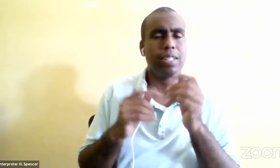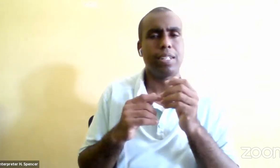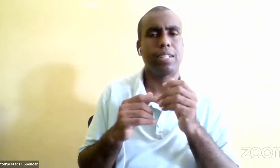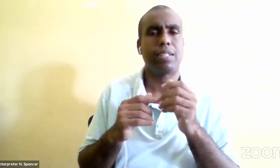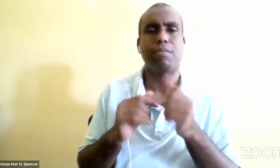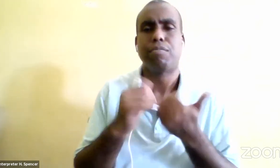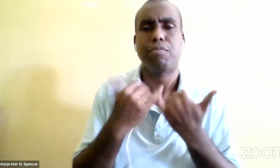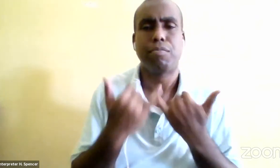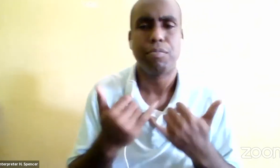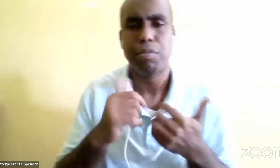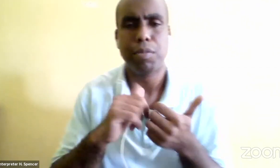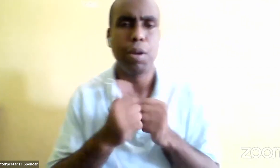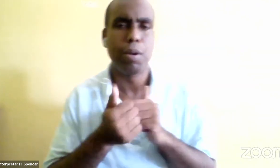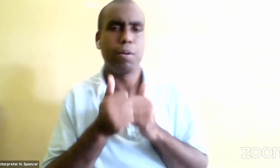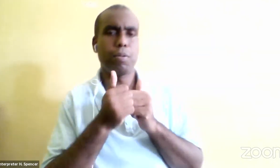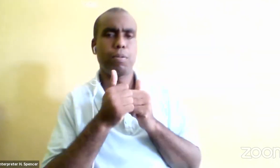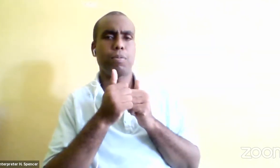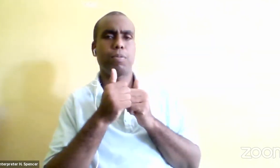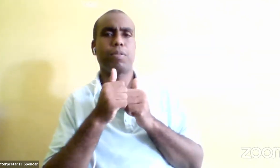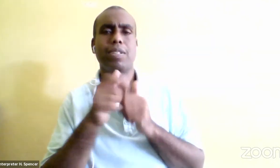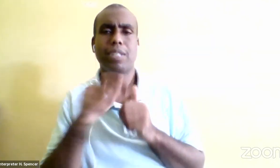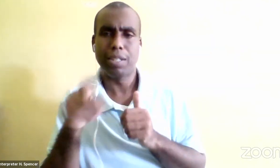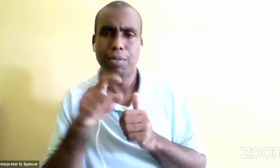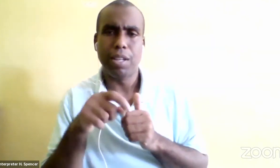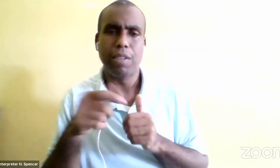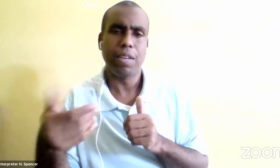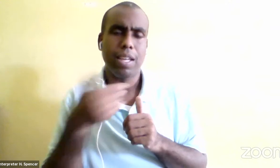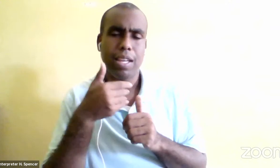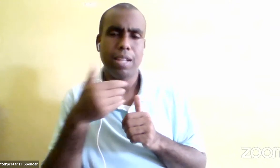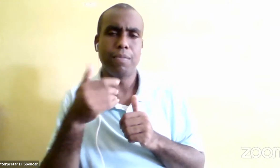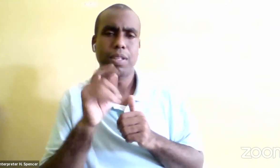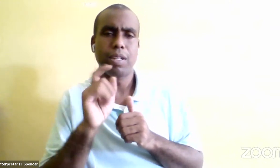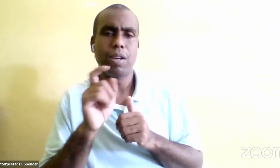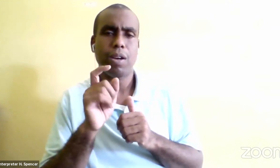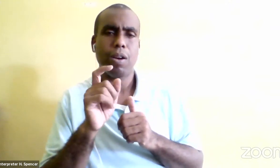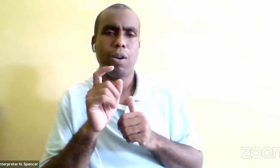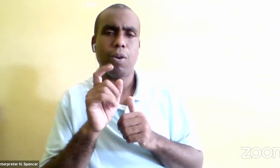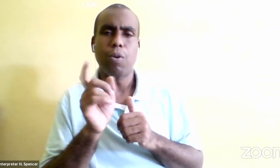we? Somebody help me. How do I find the share?